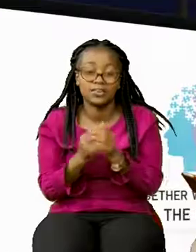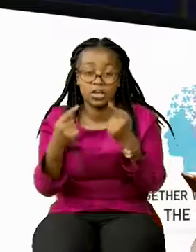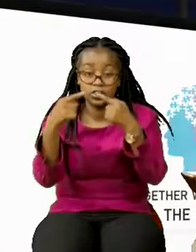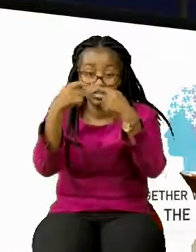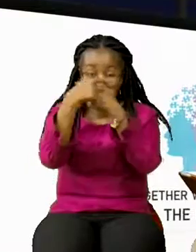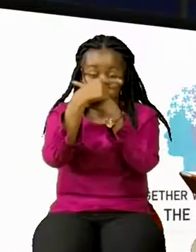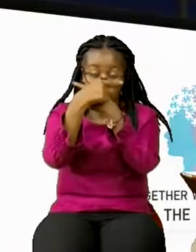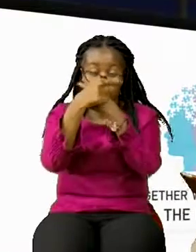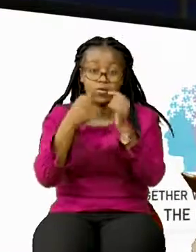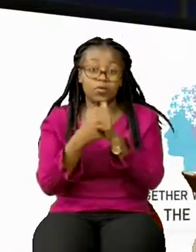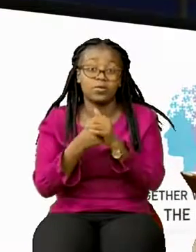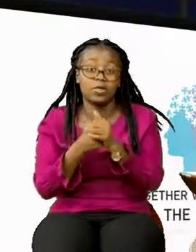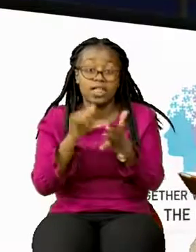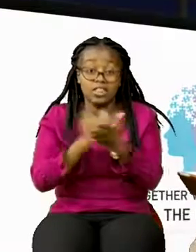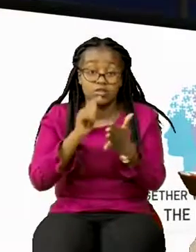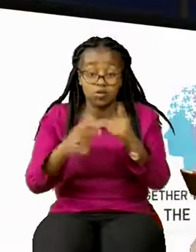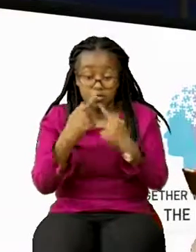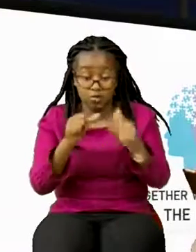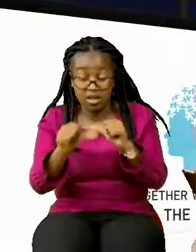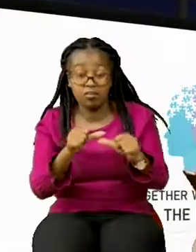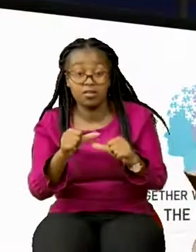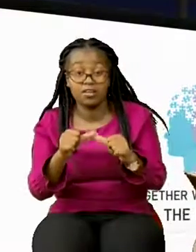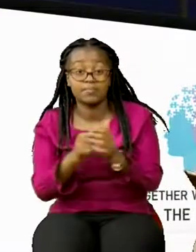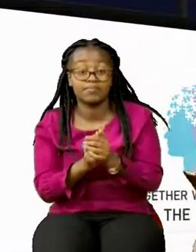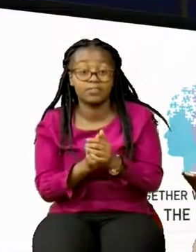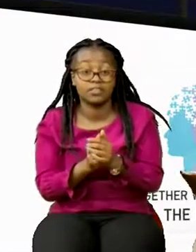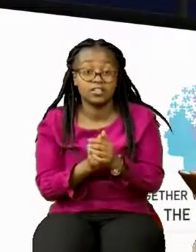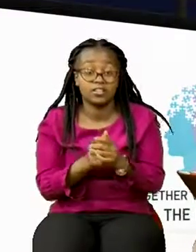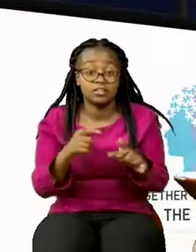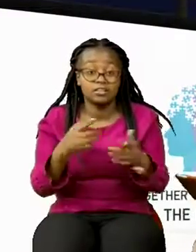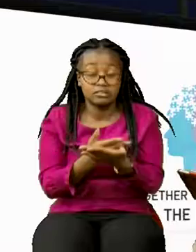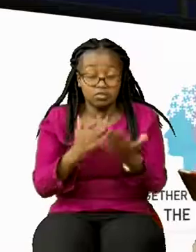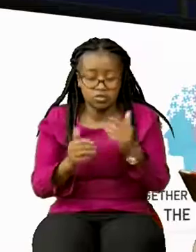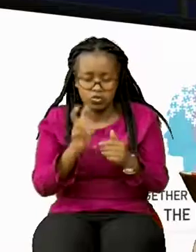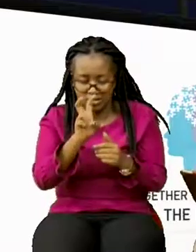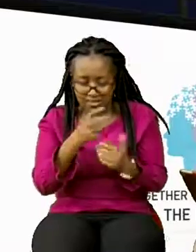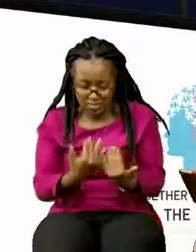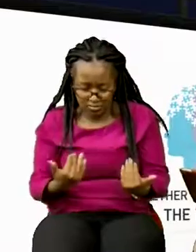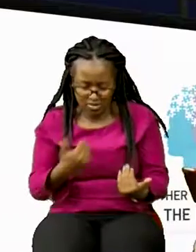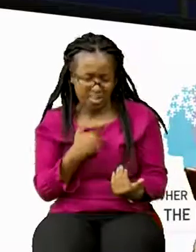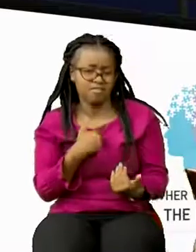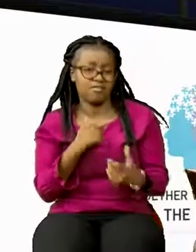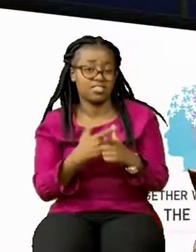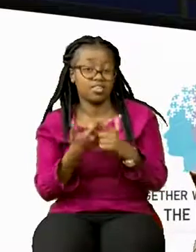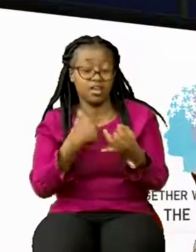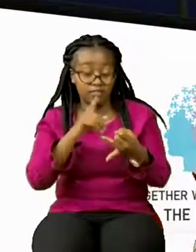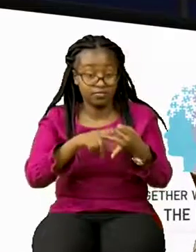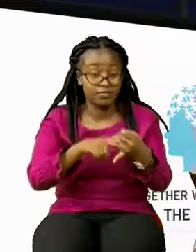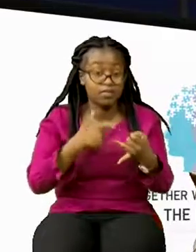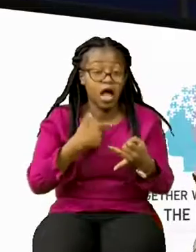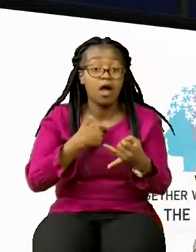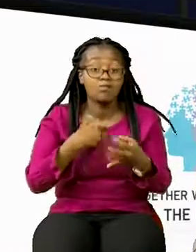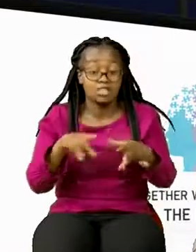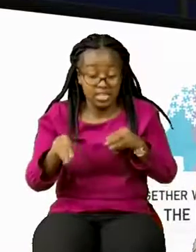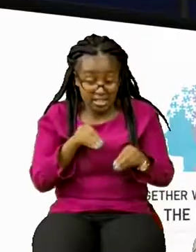cross-eyed or macho chongo. That is what we talk about. So those are some of the things that you will notice in a child. And then we have the motor